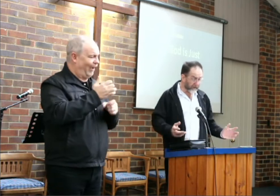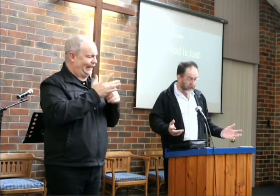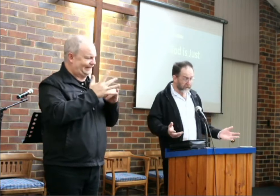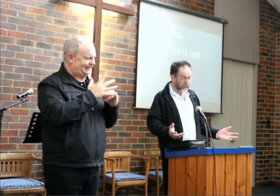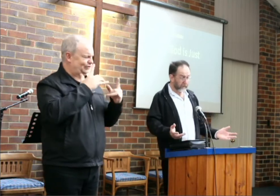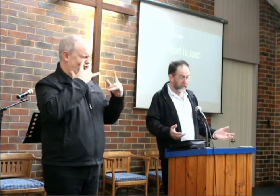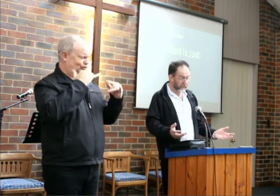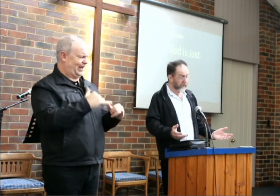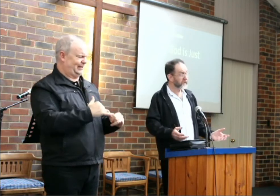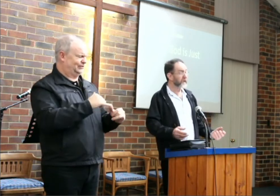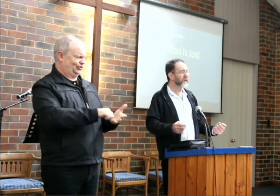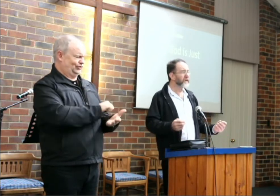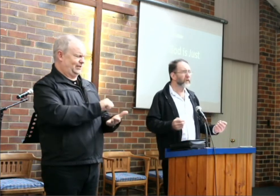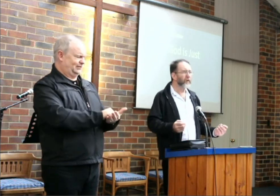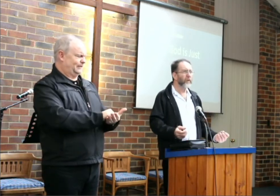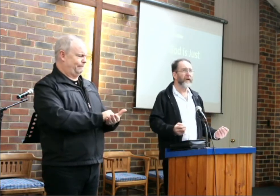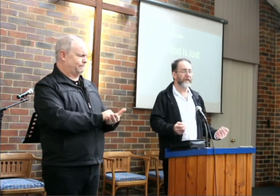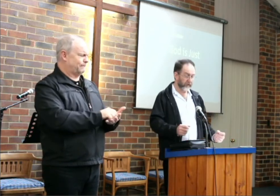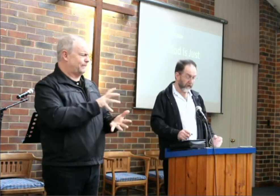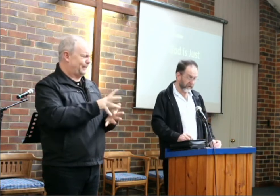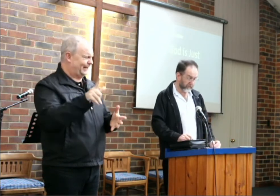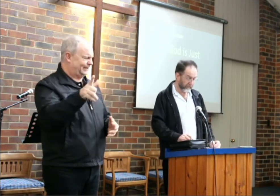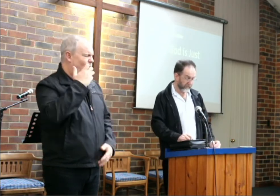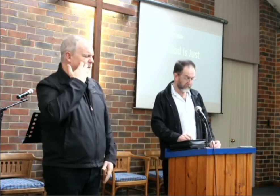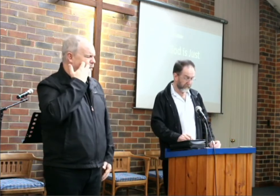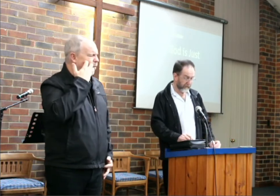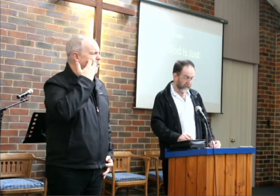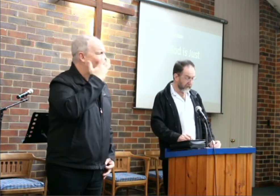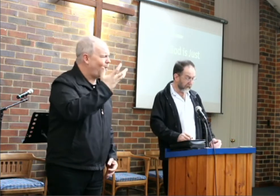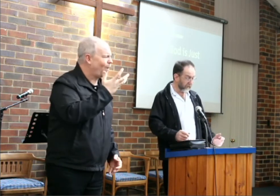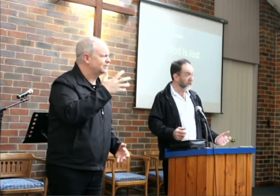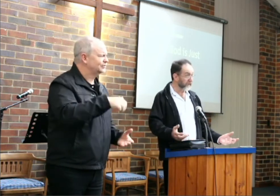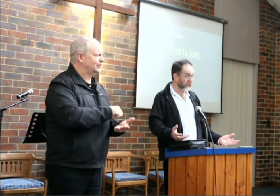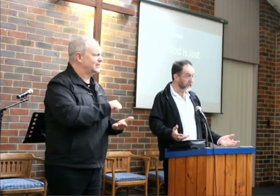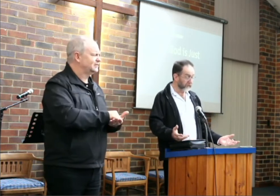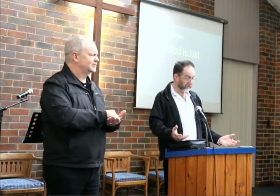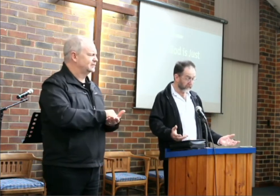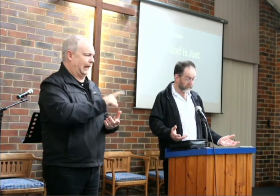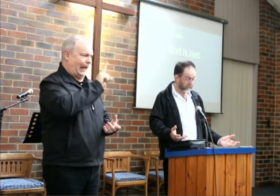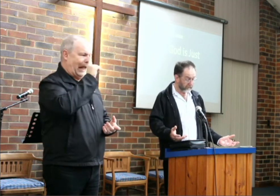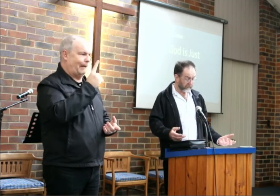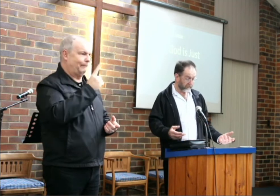of his character, which means he is always just. He cannot be unjust.